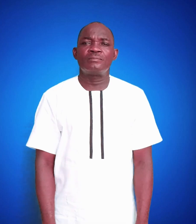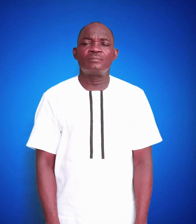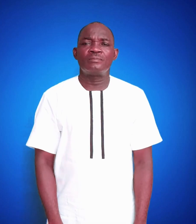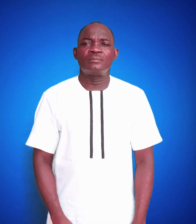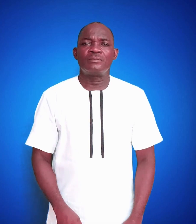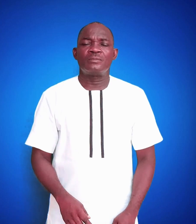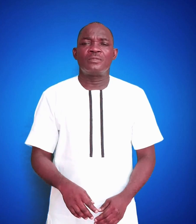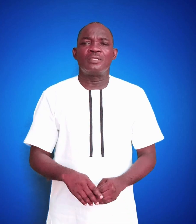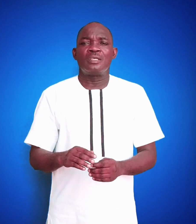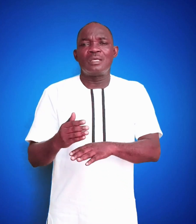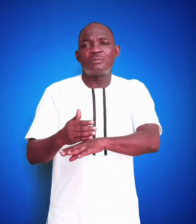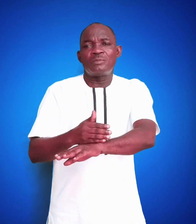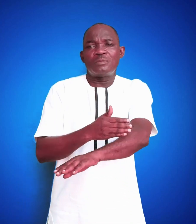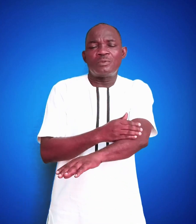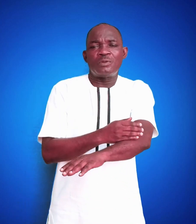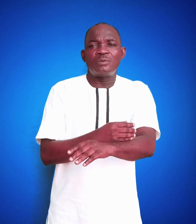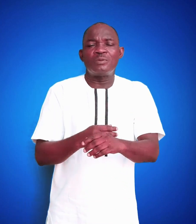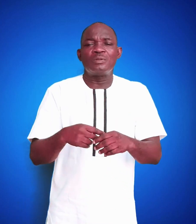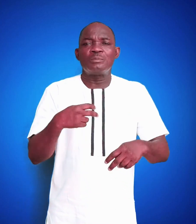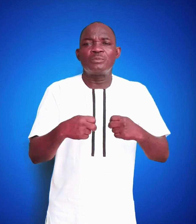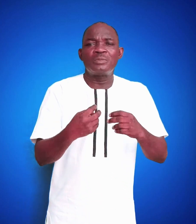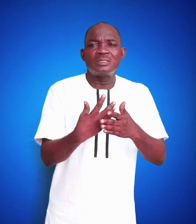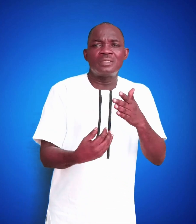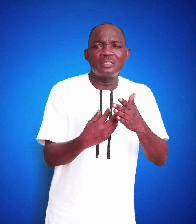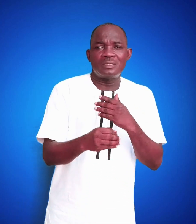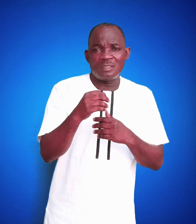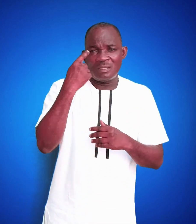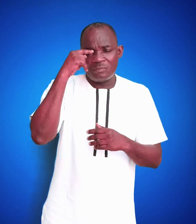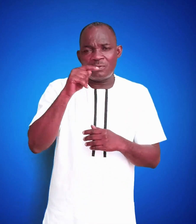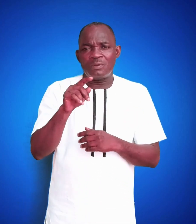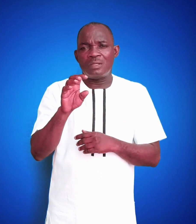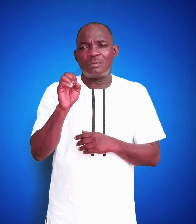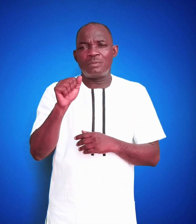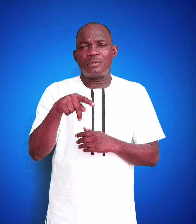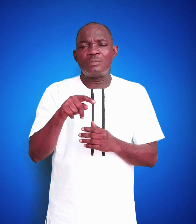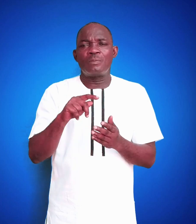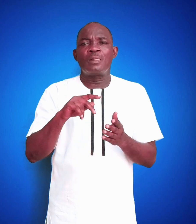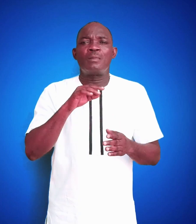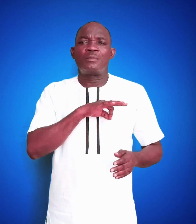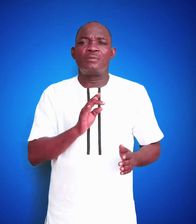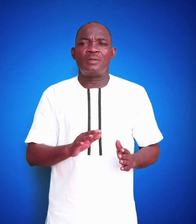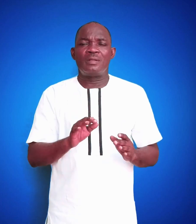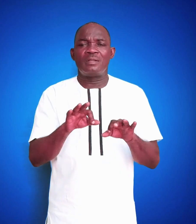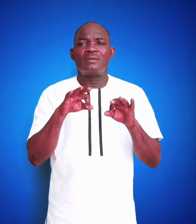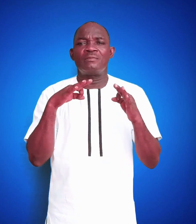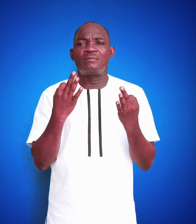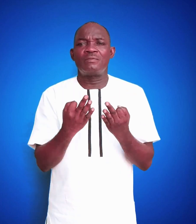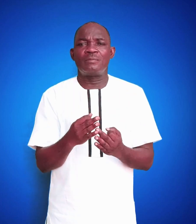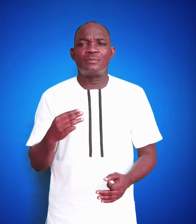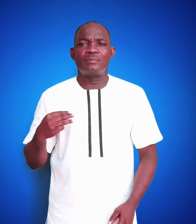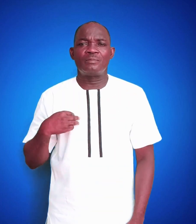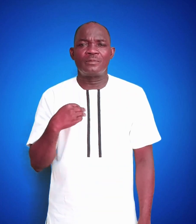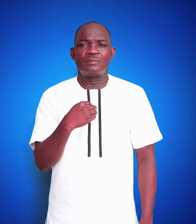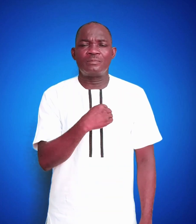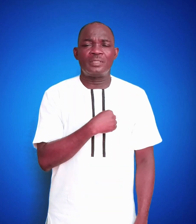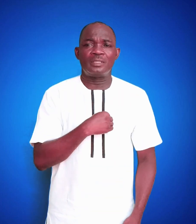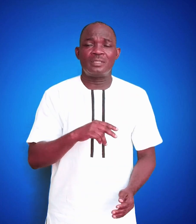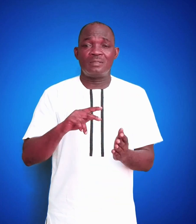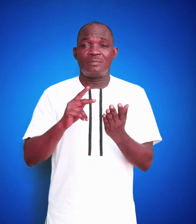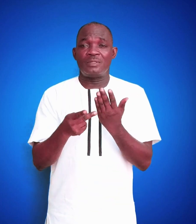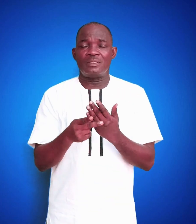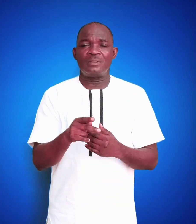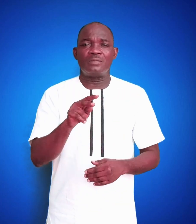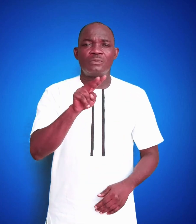Enhancing linkages for LEAP beneficiary household members.